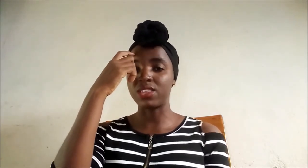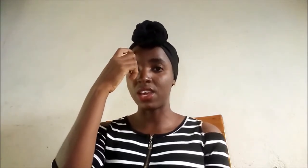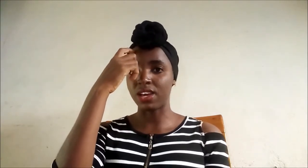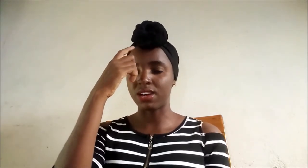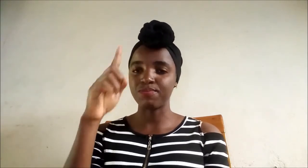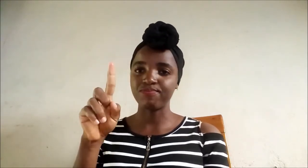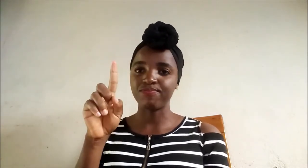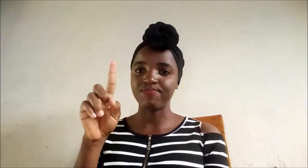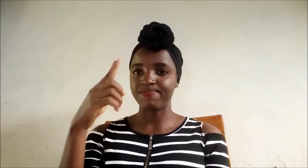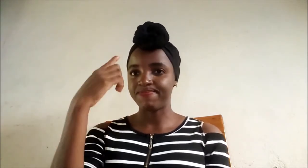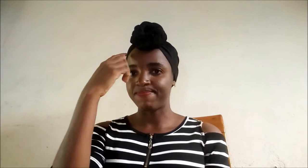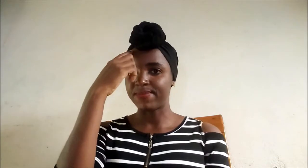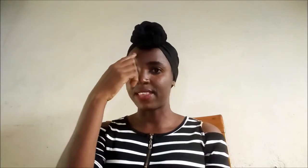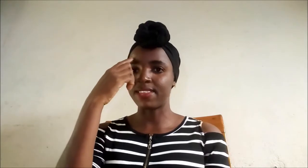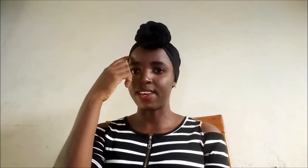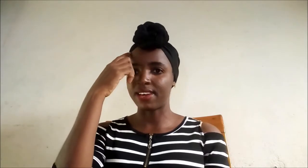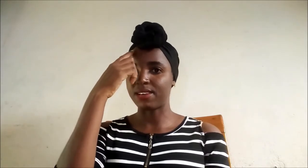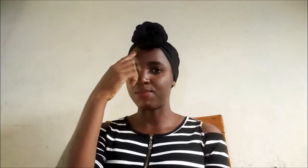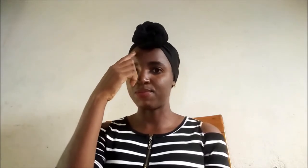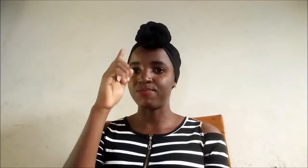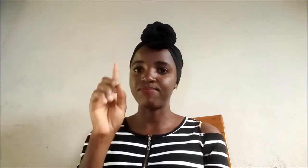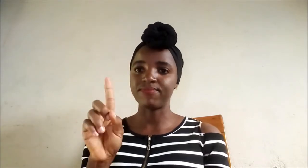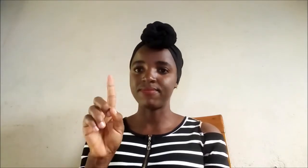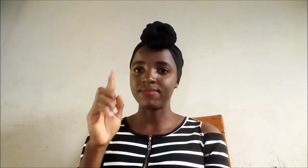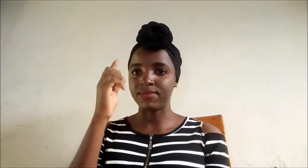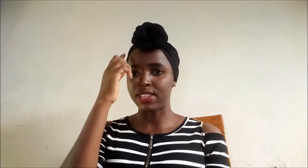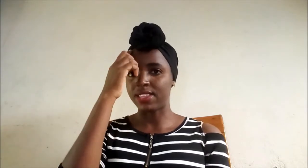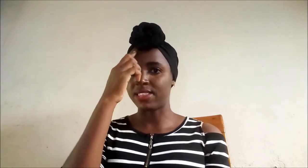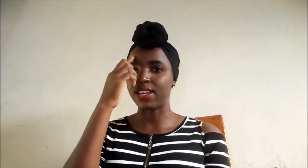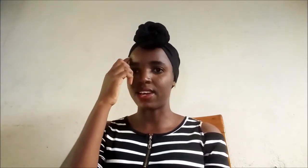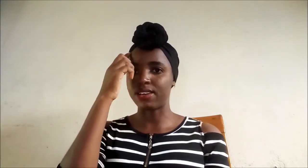Think. Think. Think.